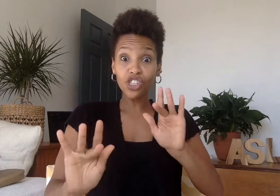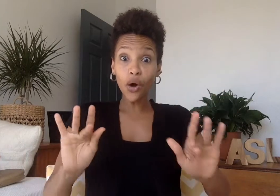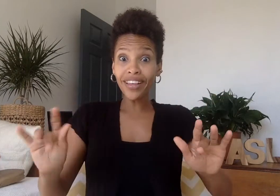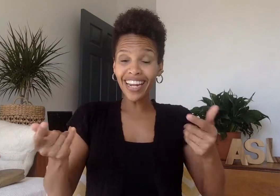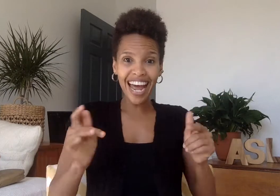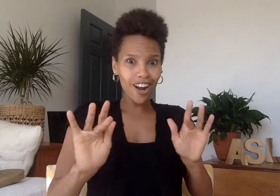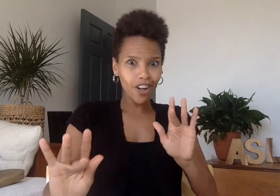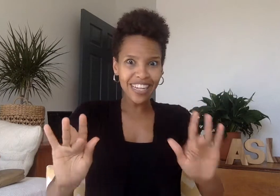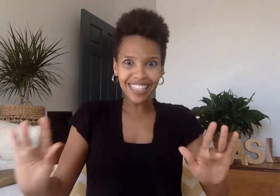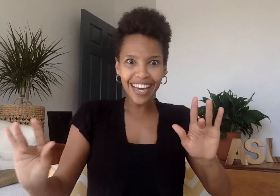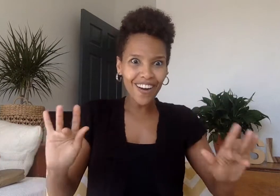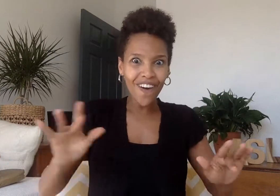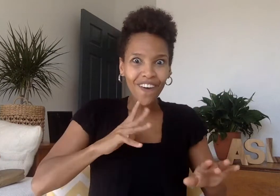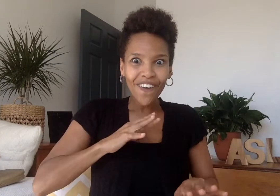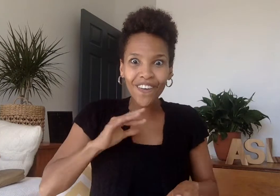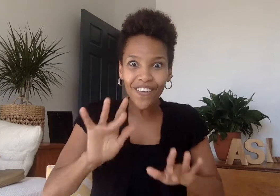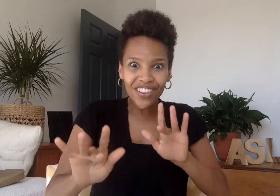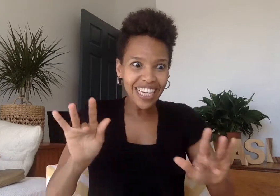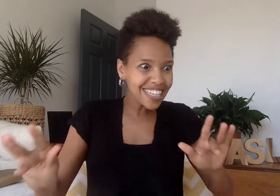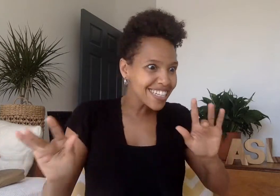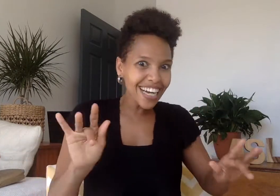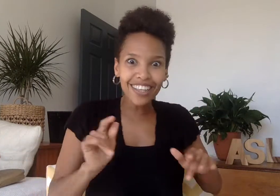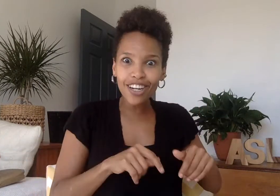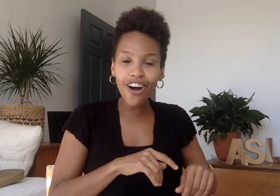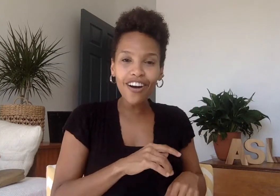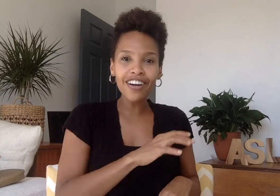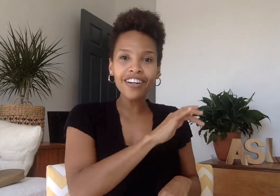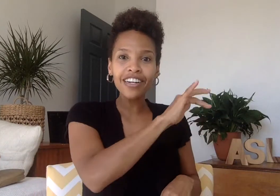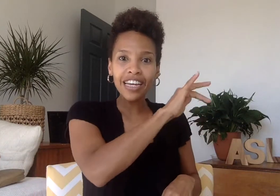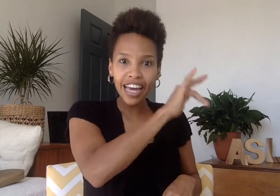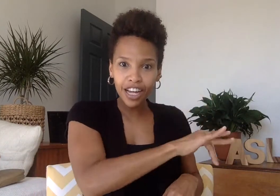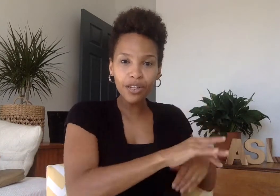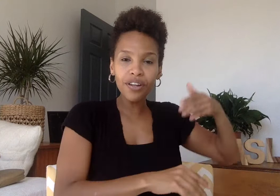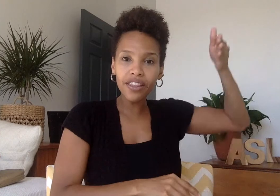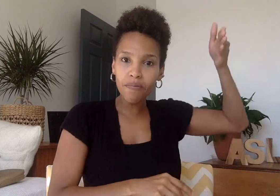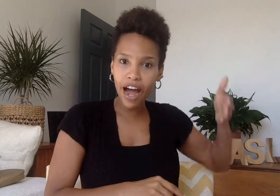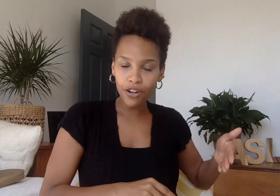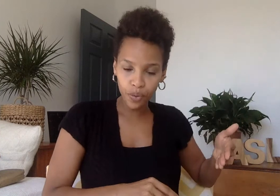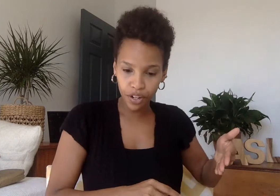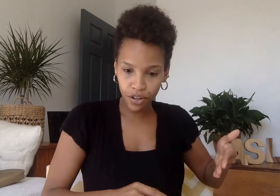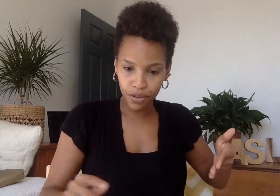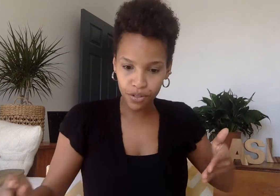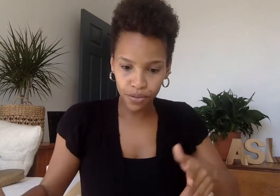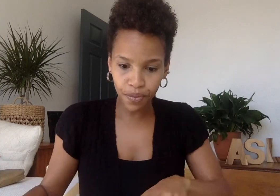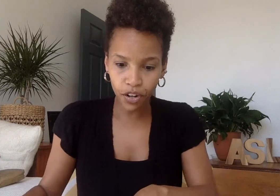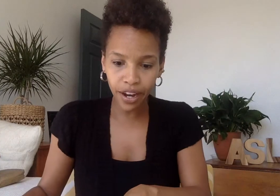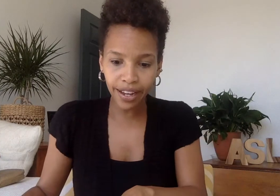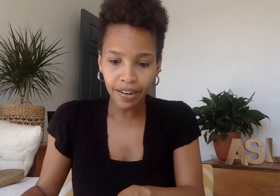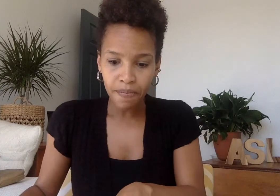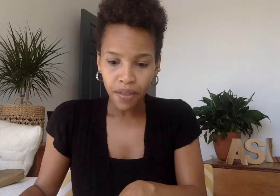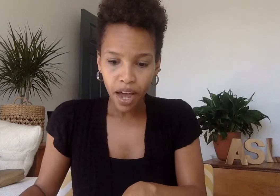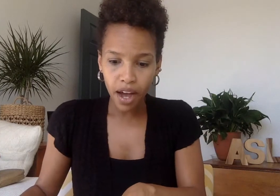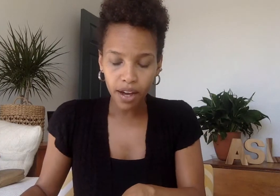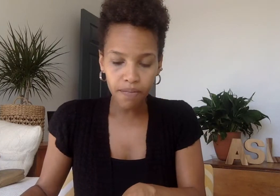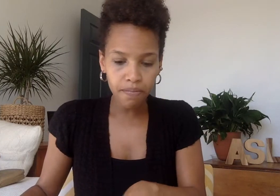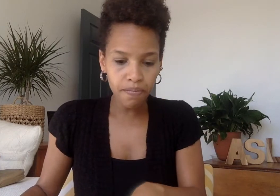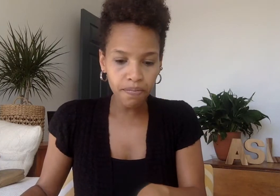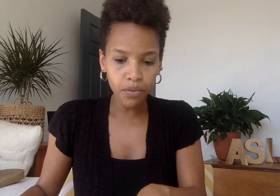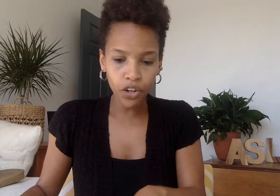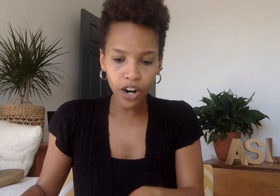showing that it had all these like cool things inside the car, including the power windows. All right. Where are